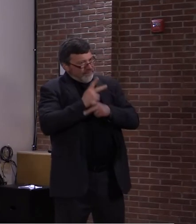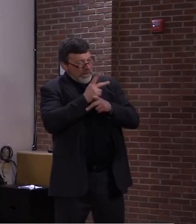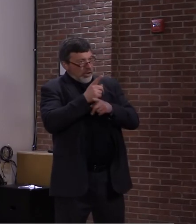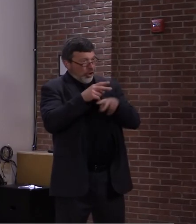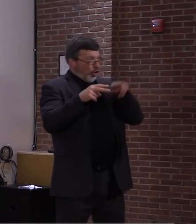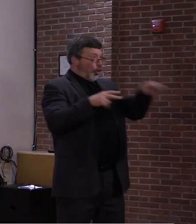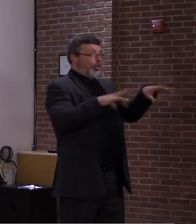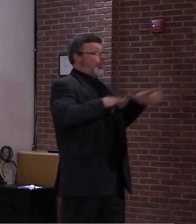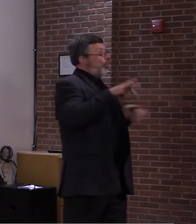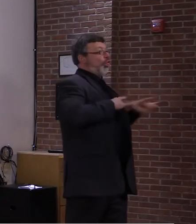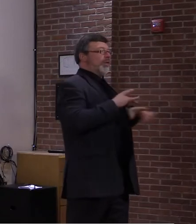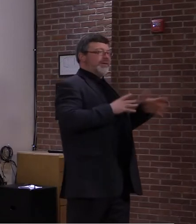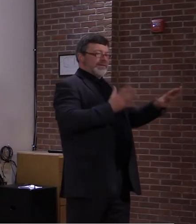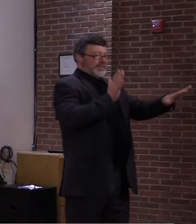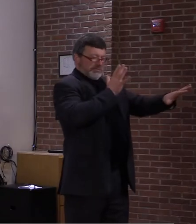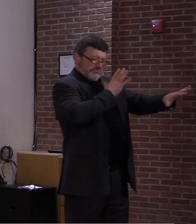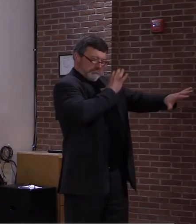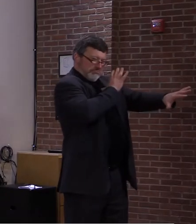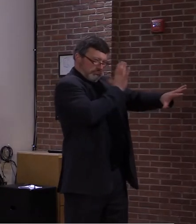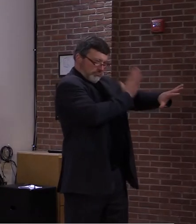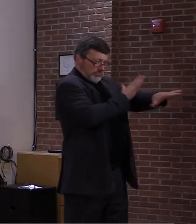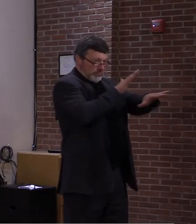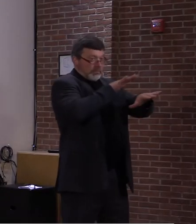Kevin McCallum, 7 days.